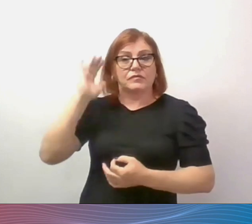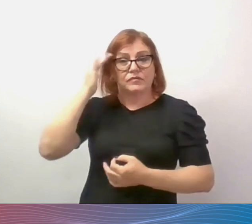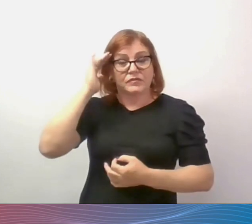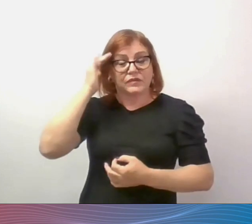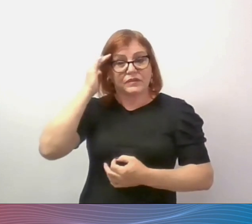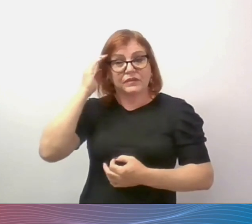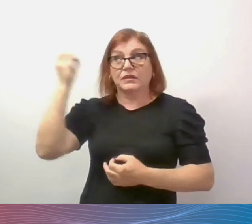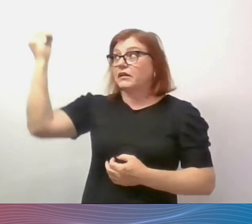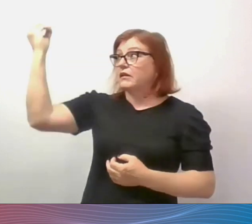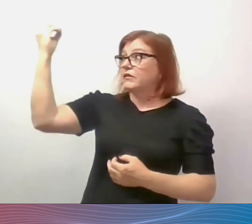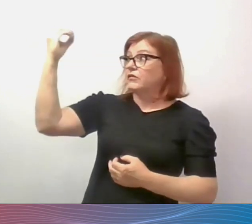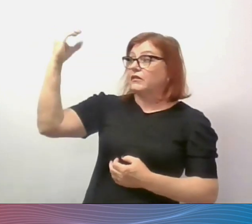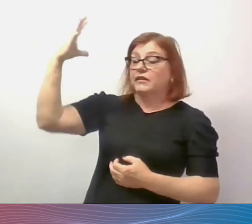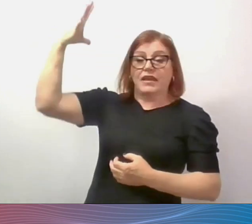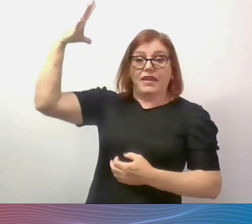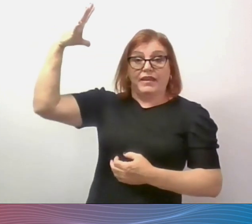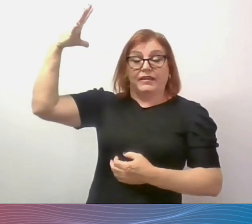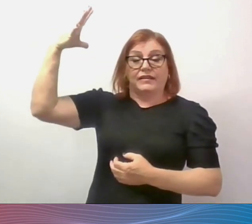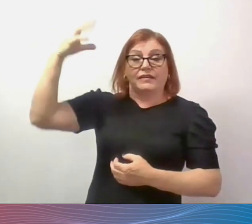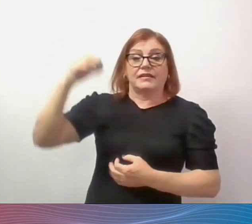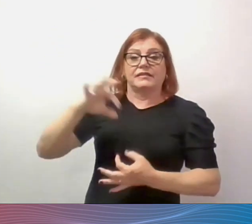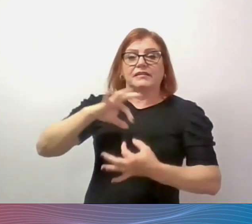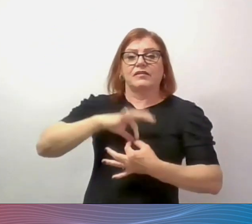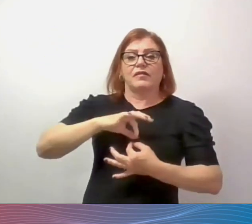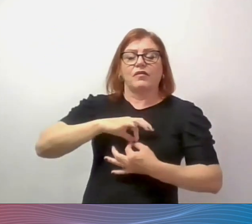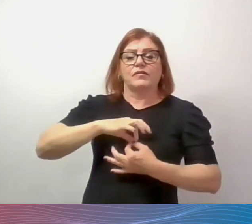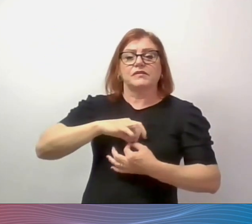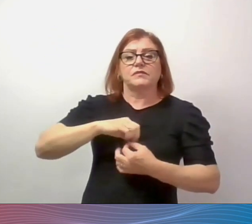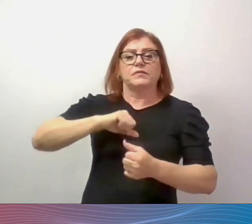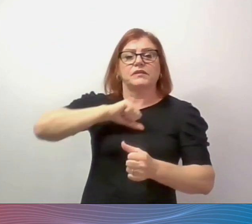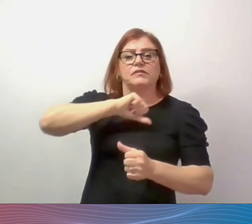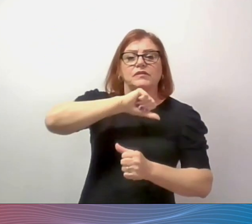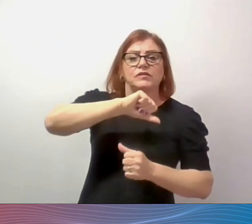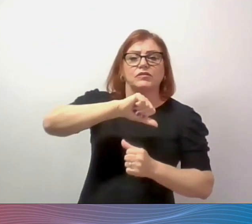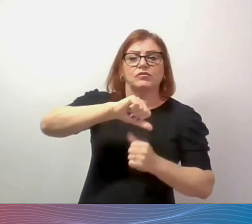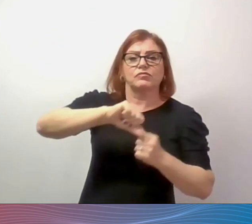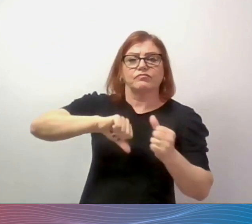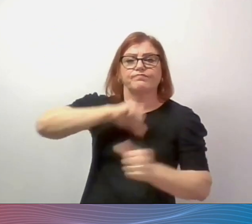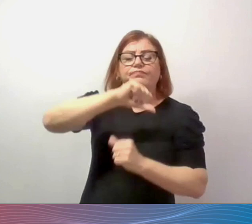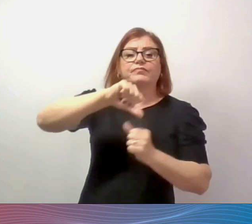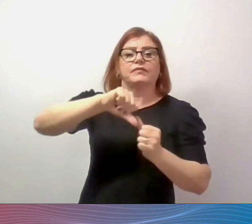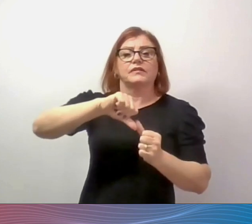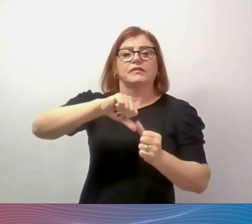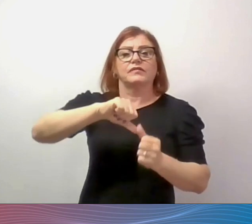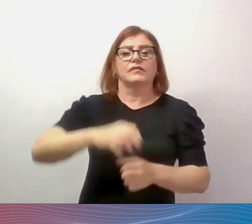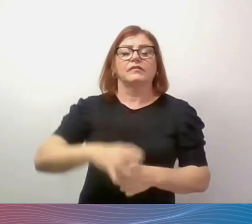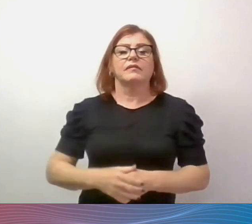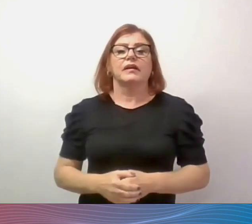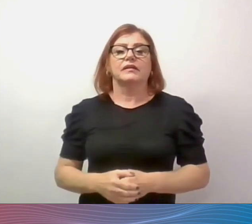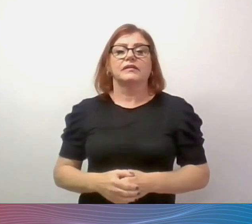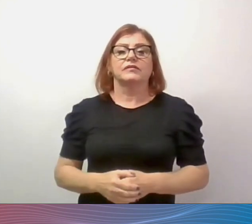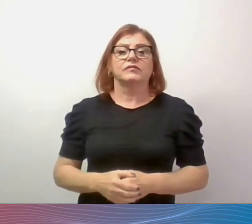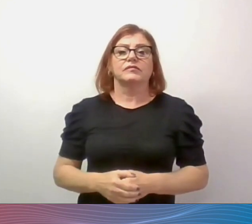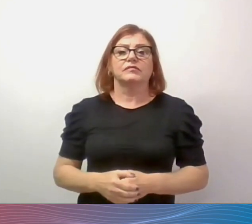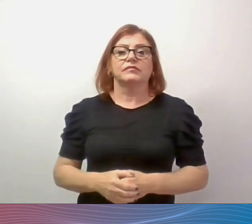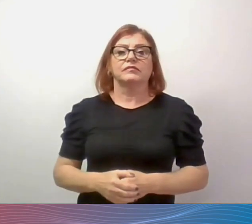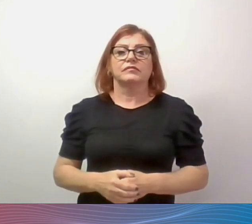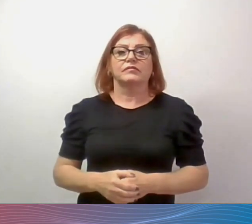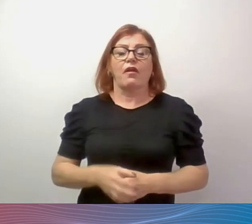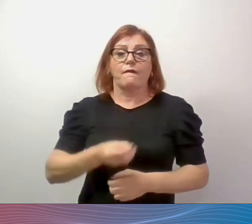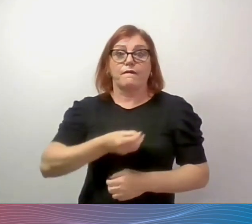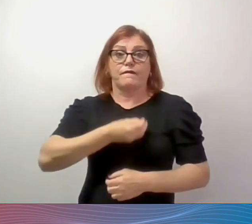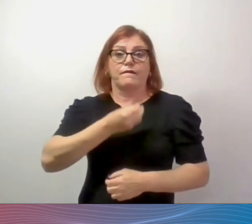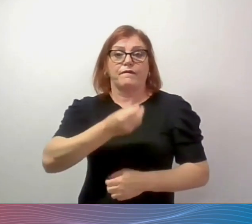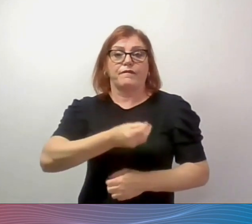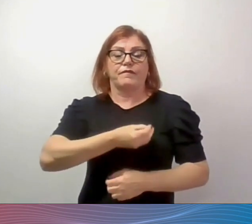tem o espírito regenerado. And who is the inner man? What is the inner man? It's the man who has the regenerated spirit. E a sua alma